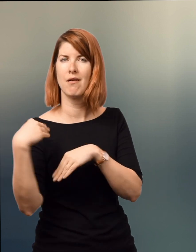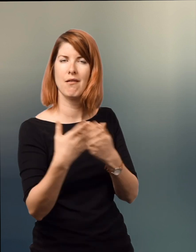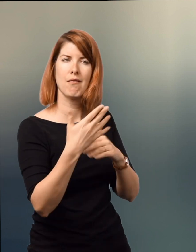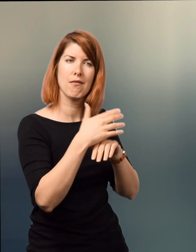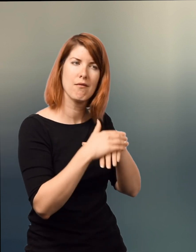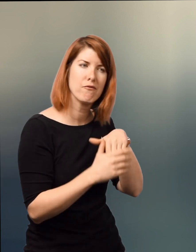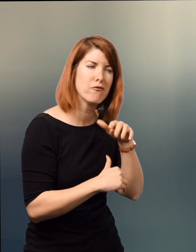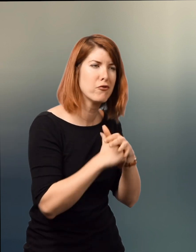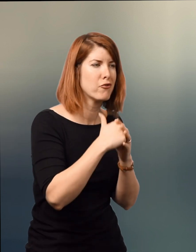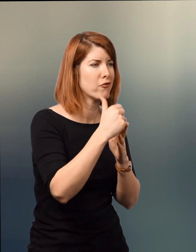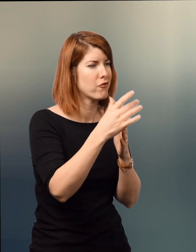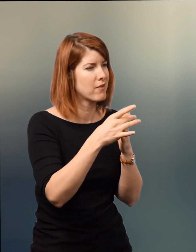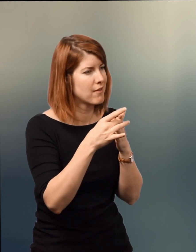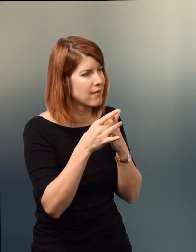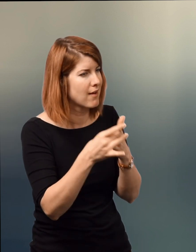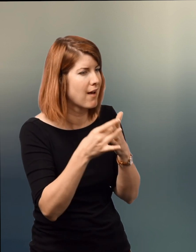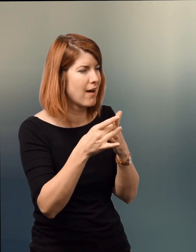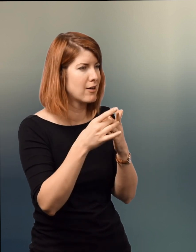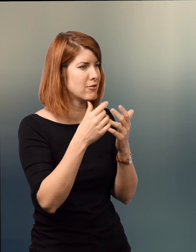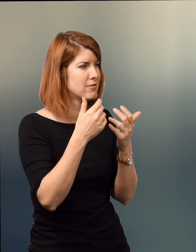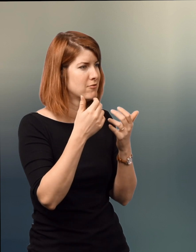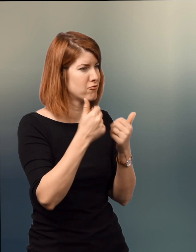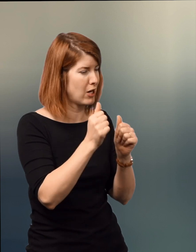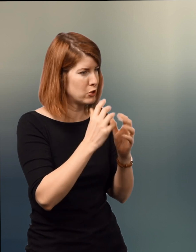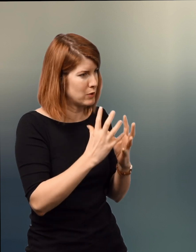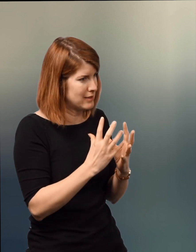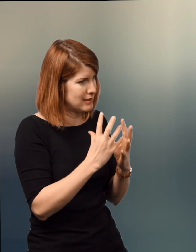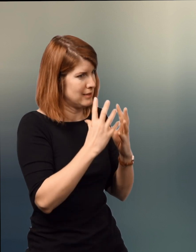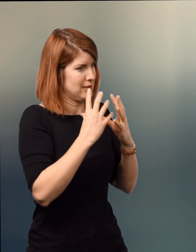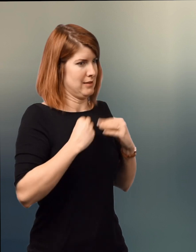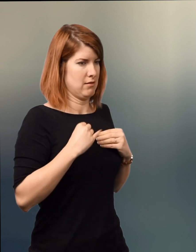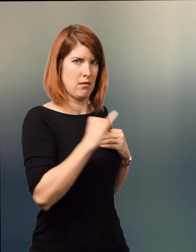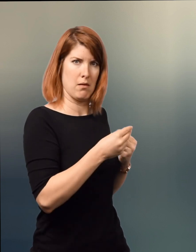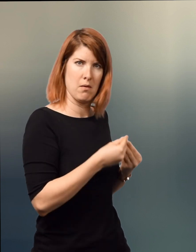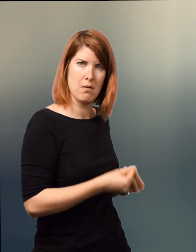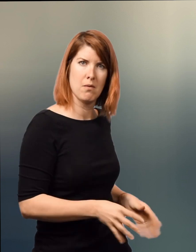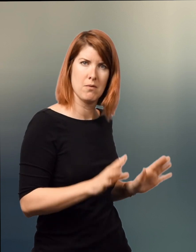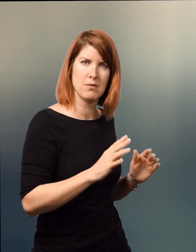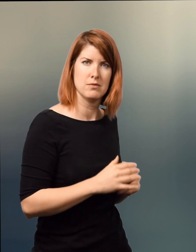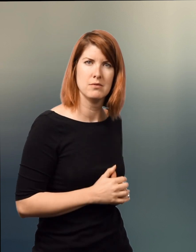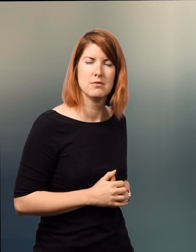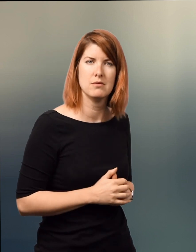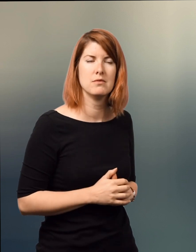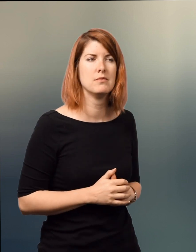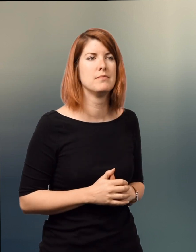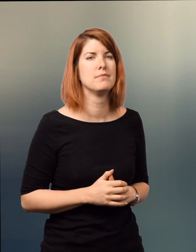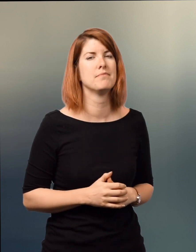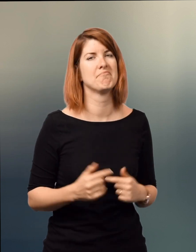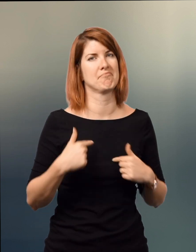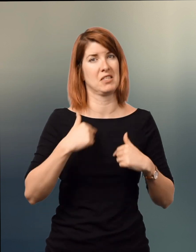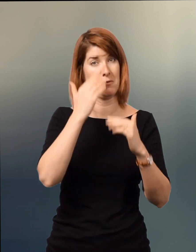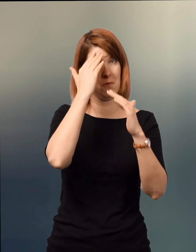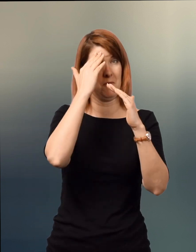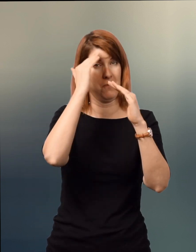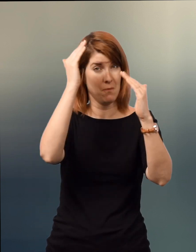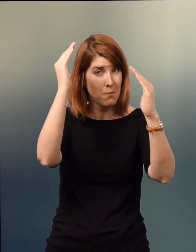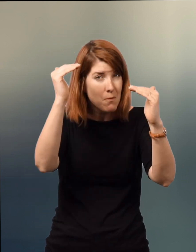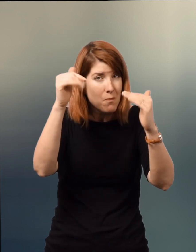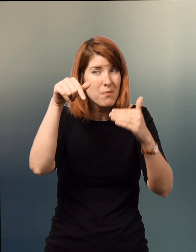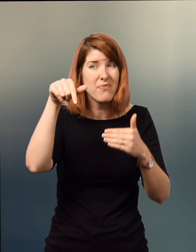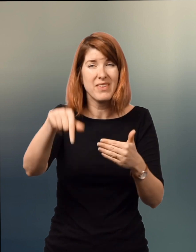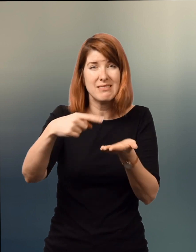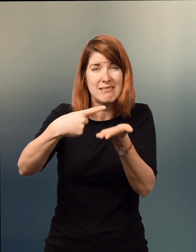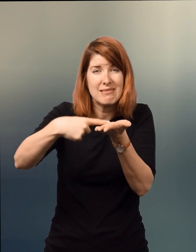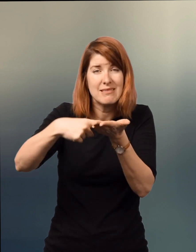provide comfort and guidance to the child trying to come to grips with the loss that they have experienced. I'm hopeful that